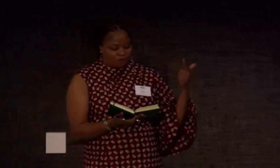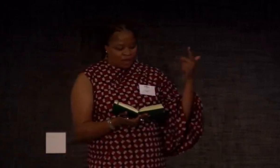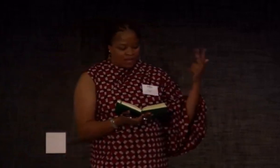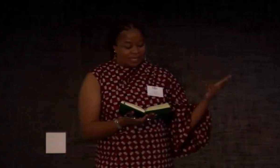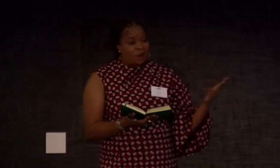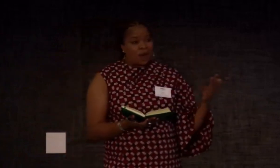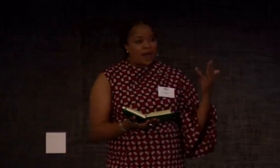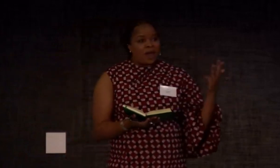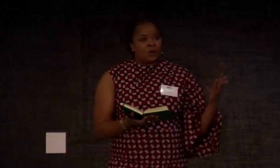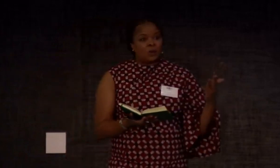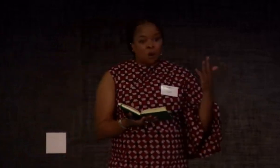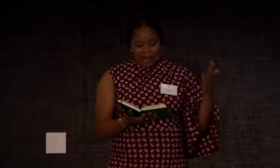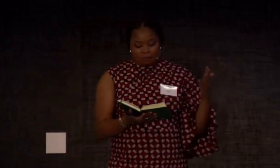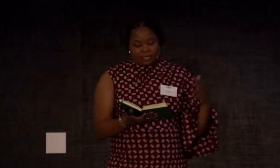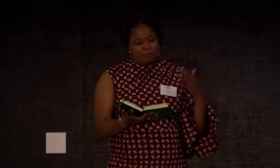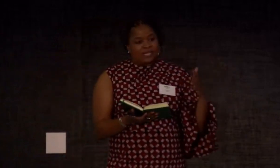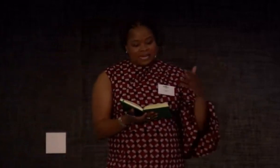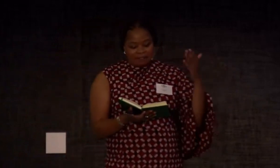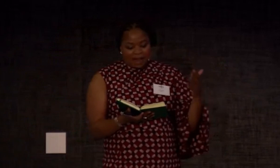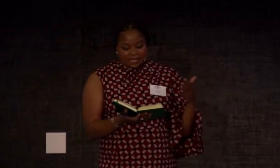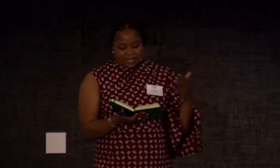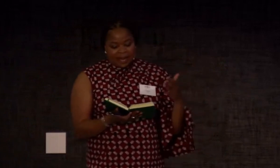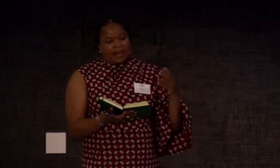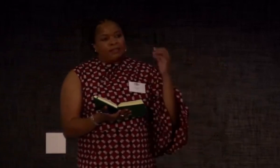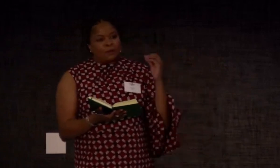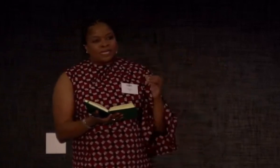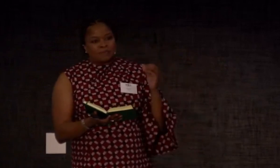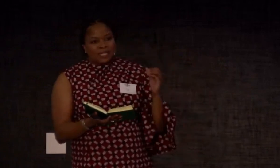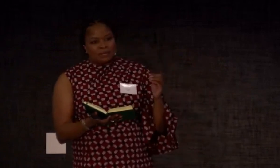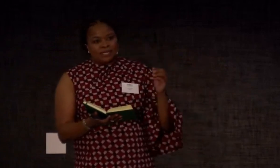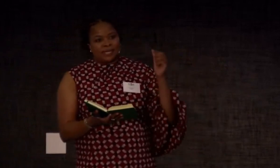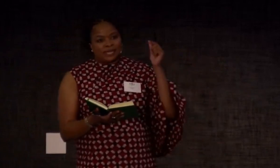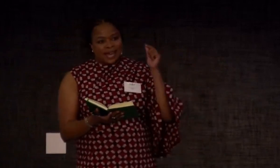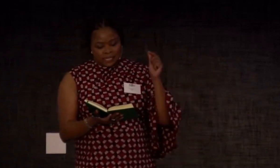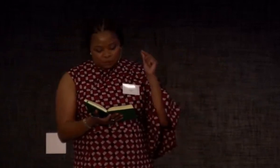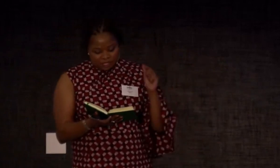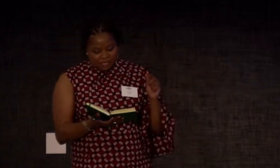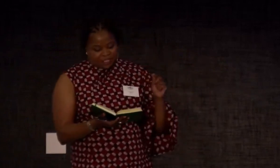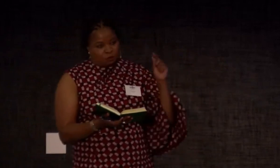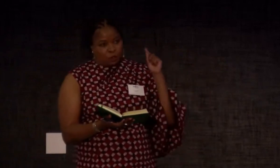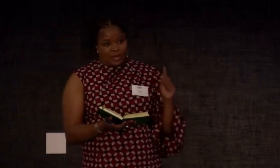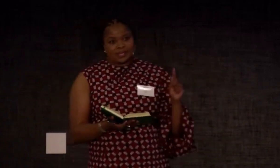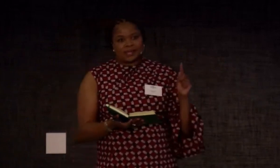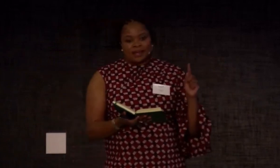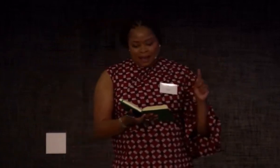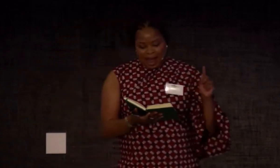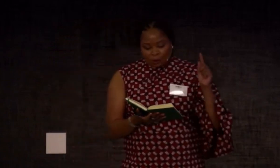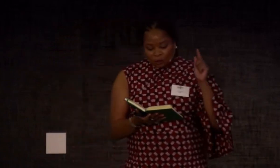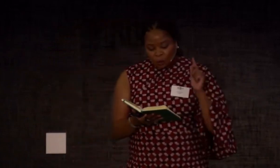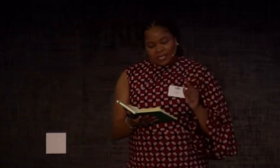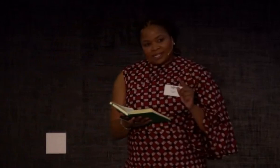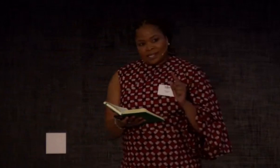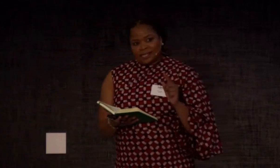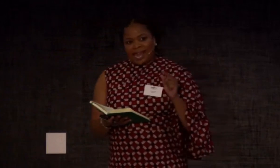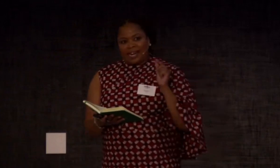evolve, sour, grow, and build, and basically advancing the risk management as a specialization of choice, across